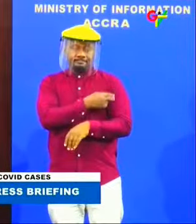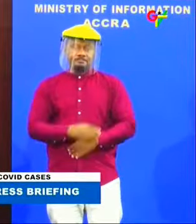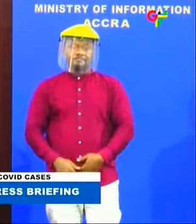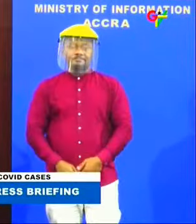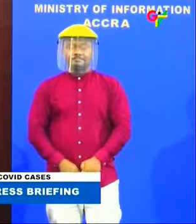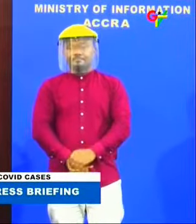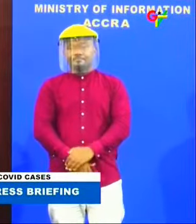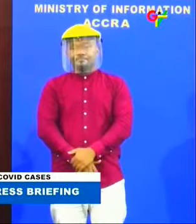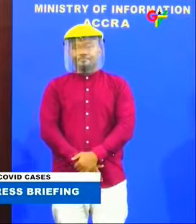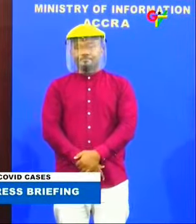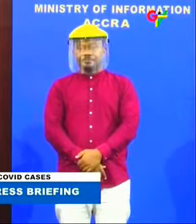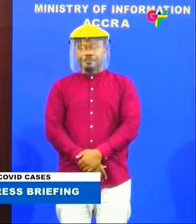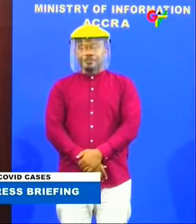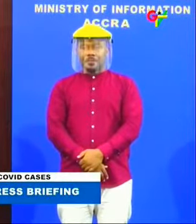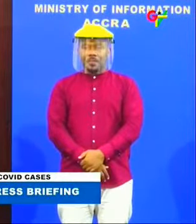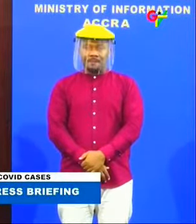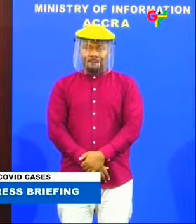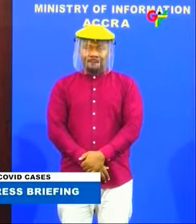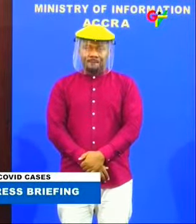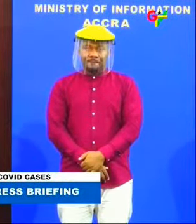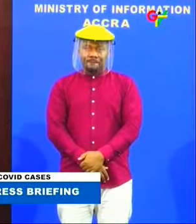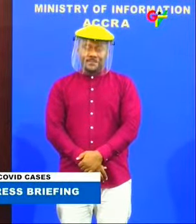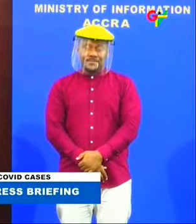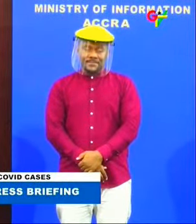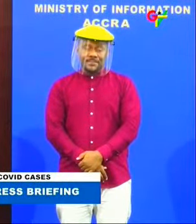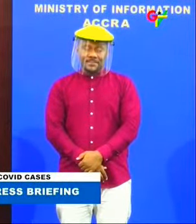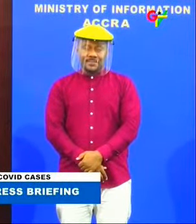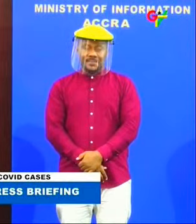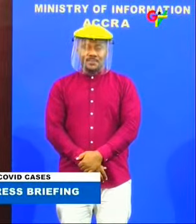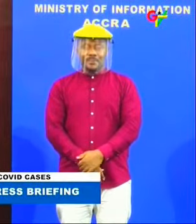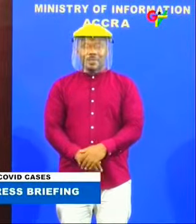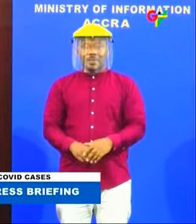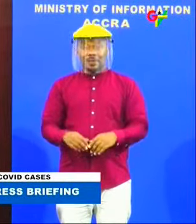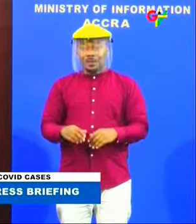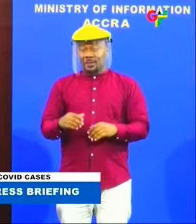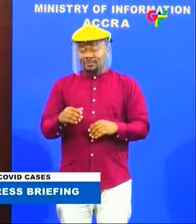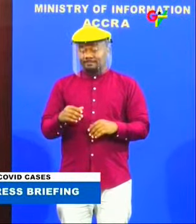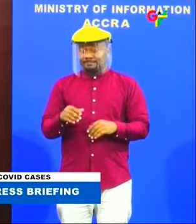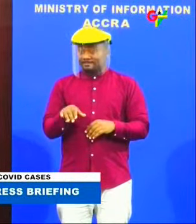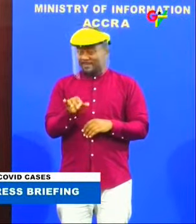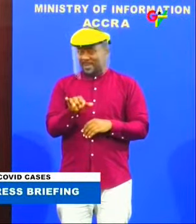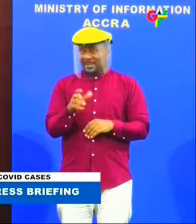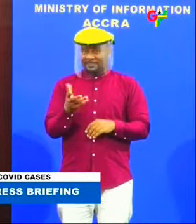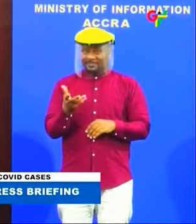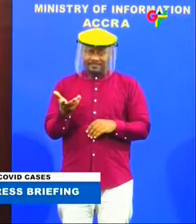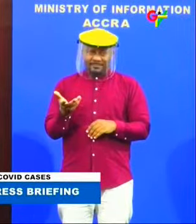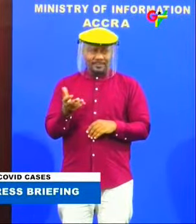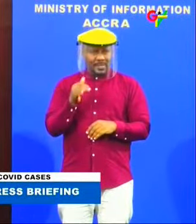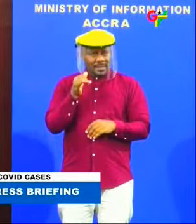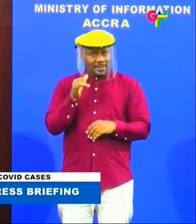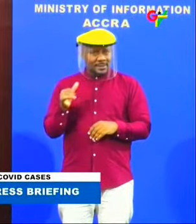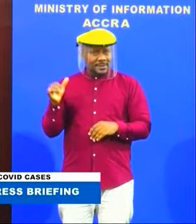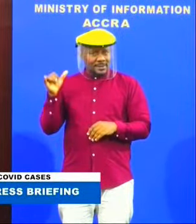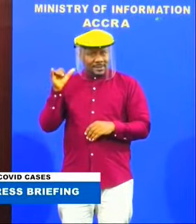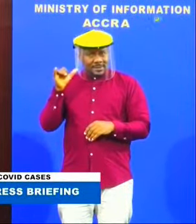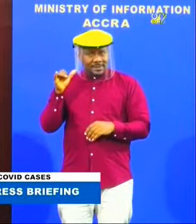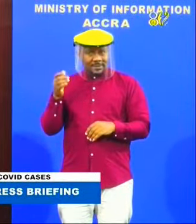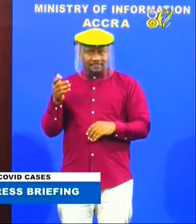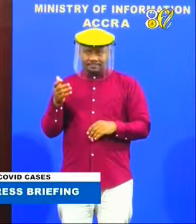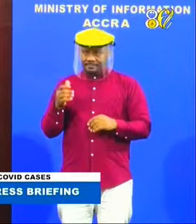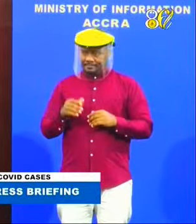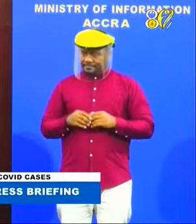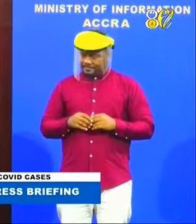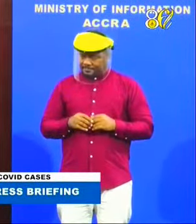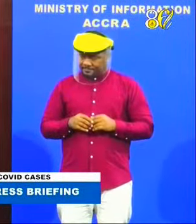case. So basically, that is the flow. So there's no challenge. Yesterday, after testing